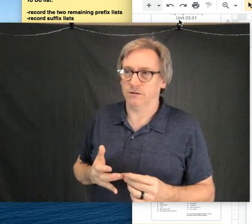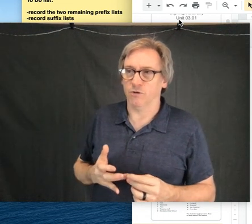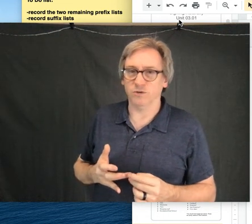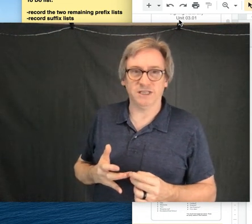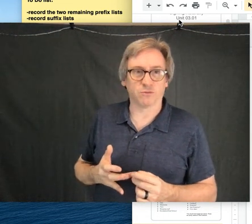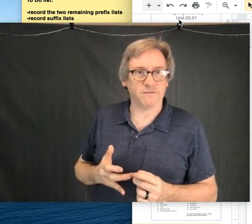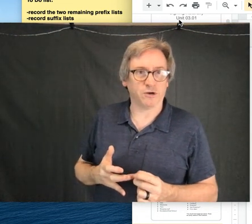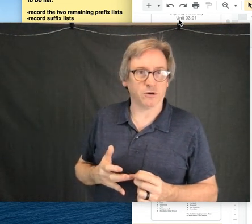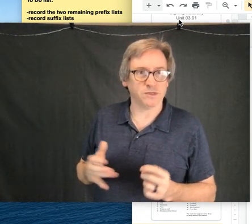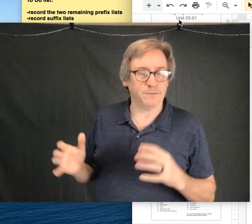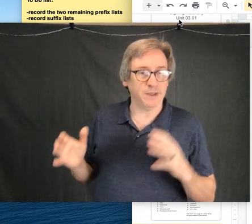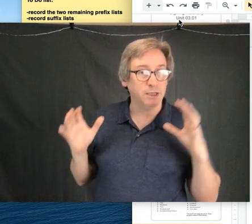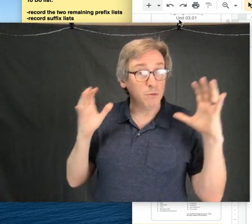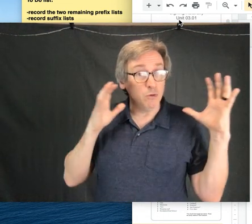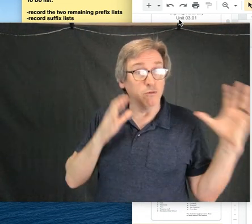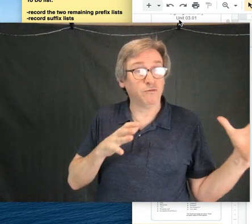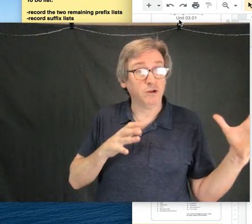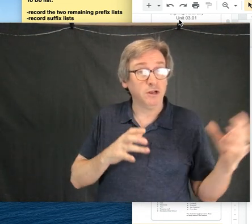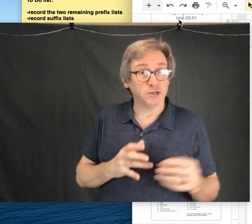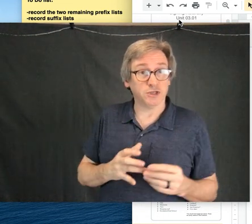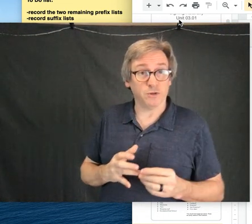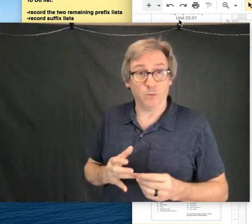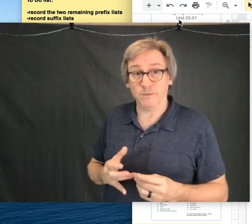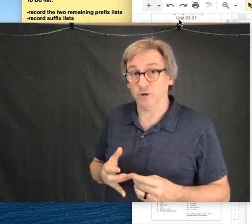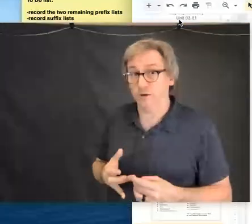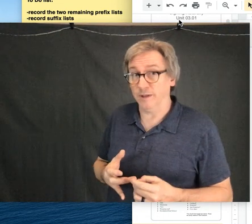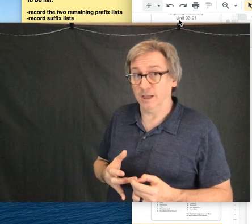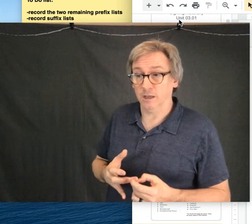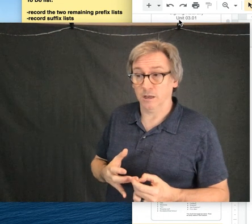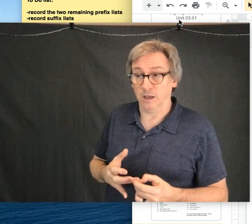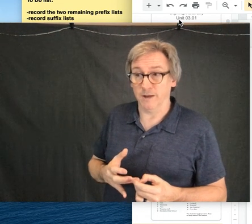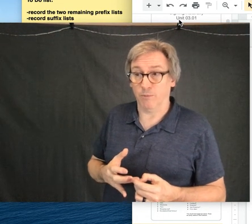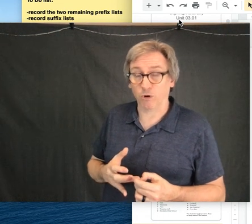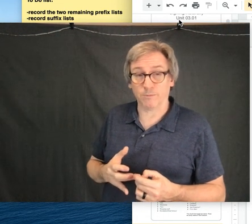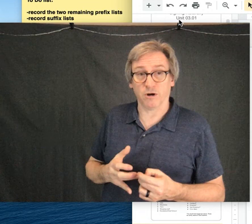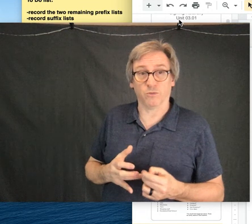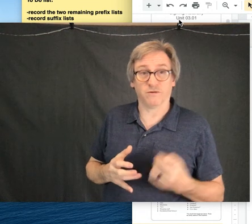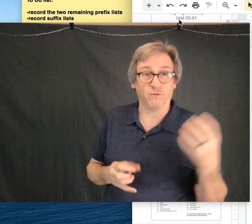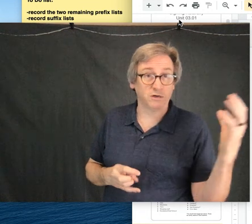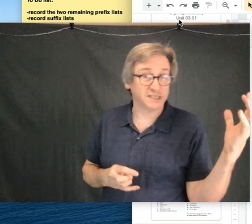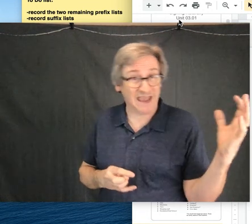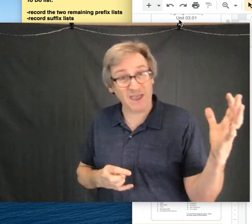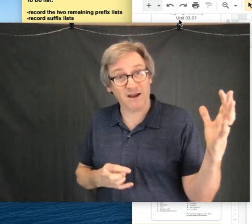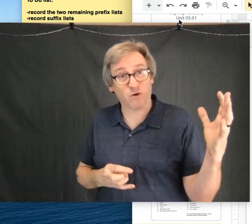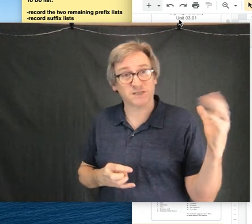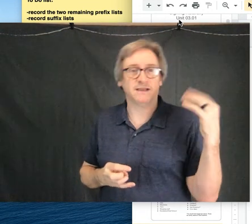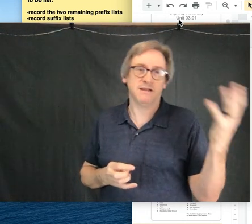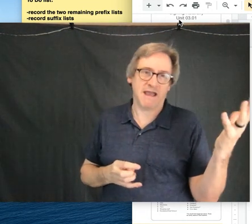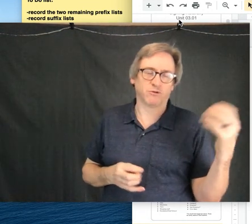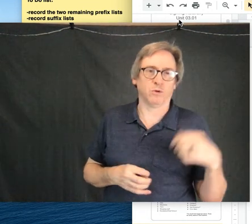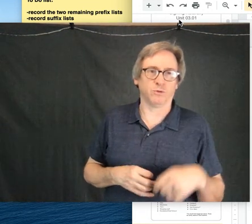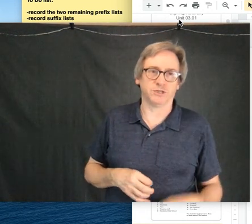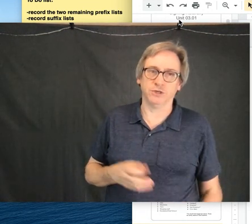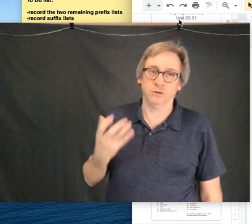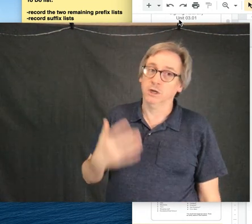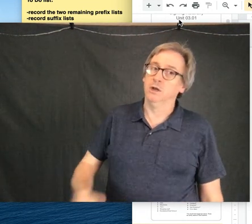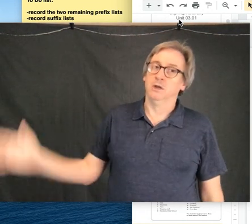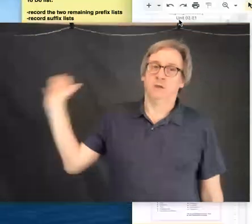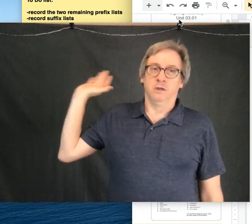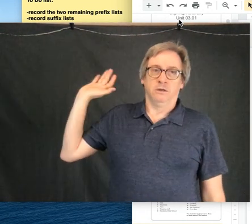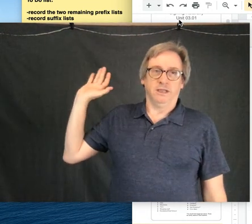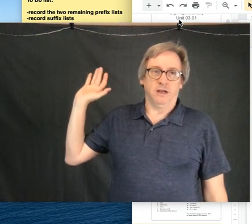And Rosie the Riveter was a big move to show that women could be an important part of the workforce. And then, of course, after World War